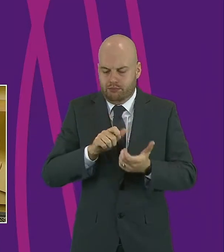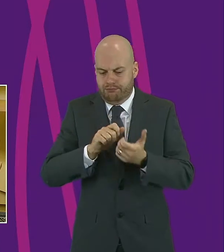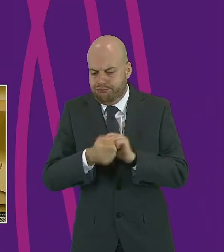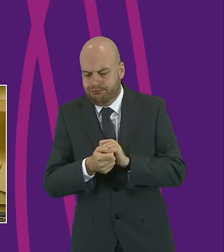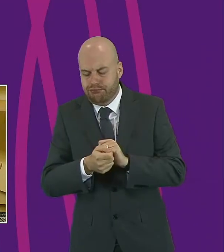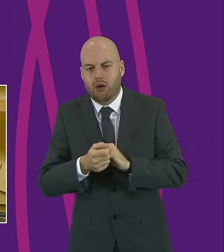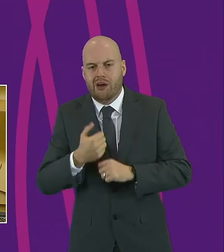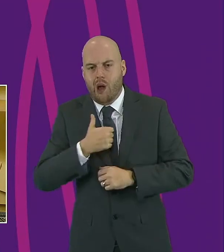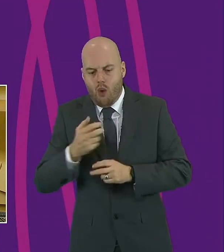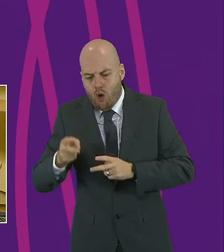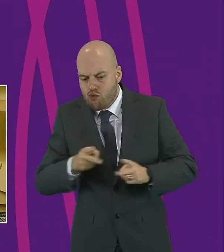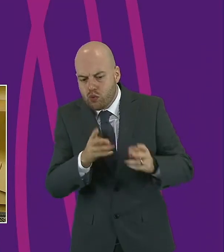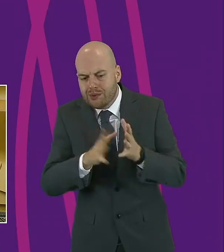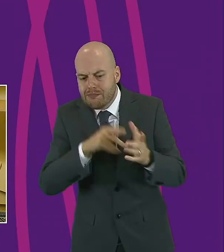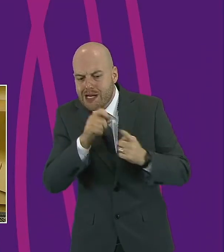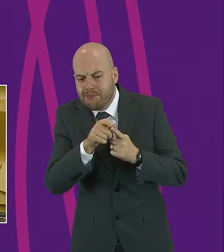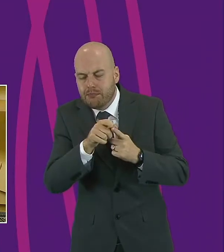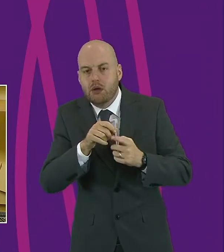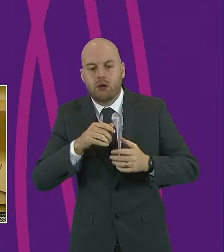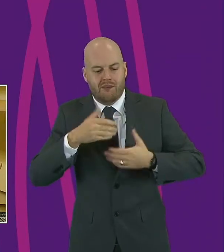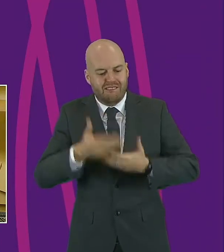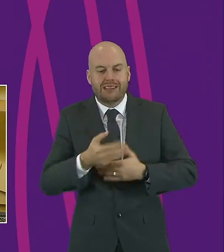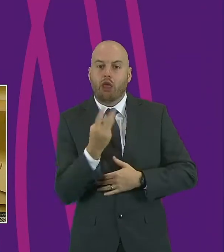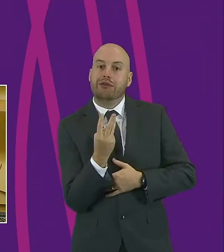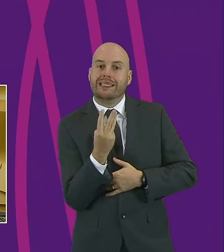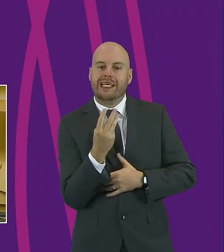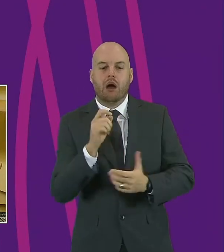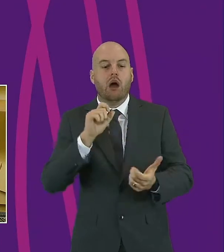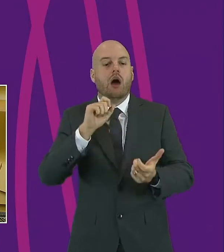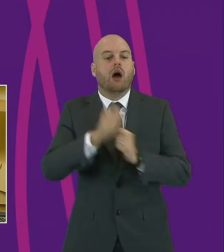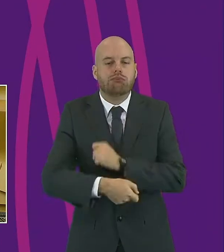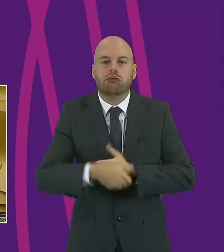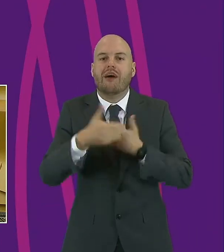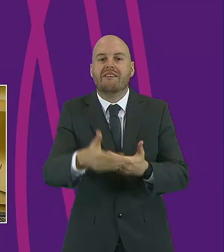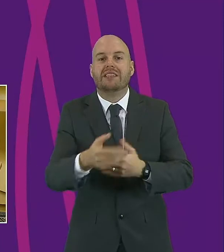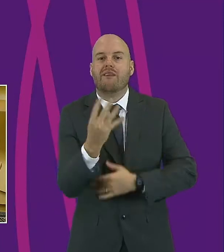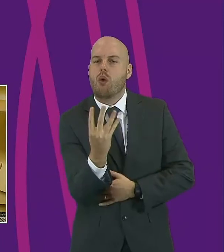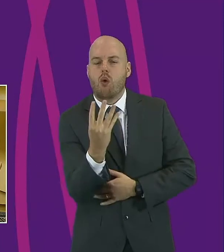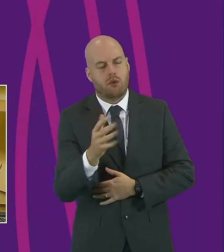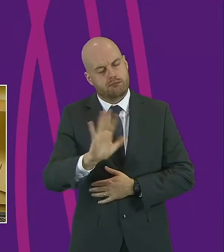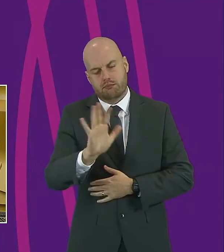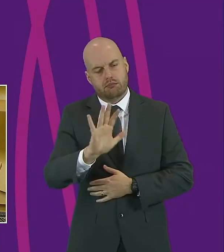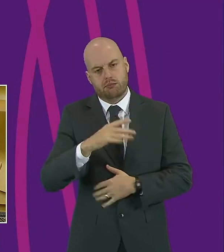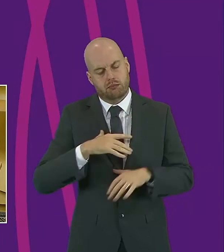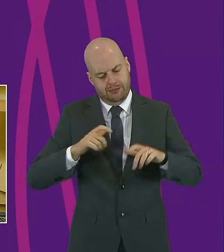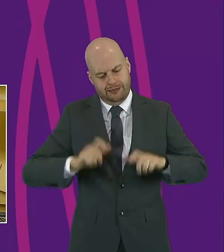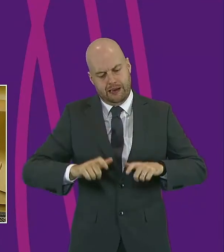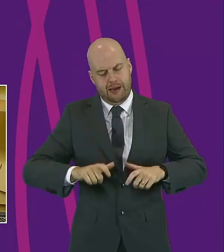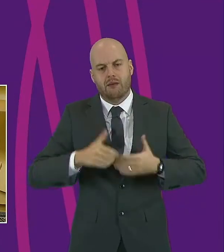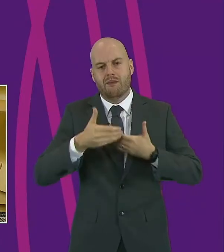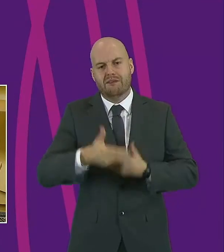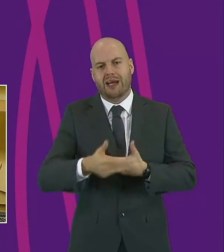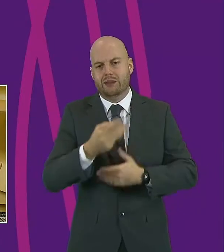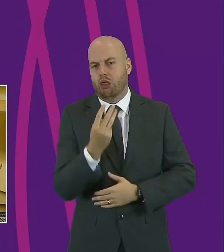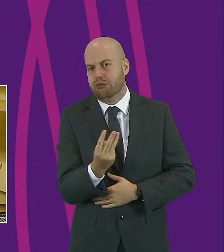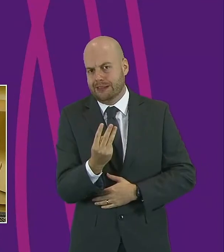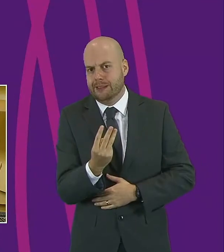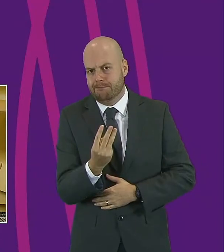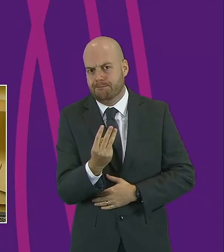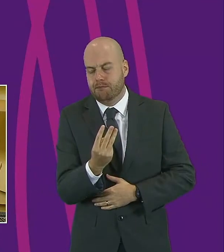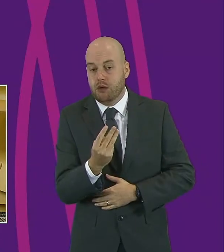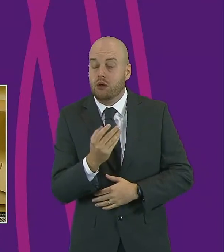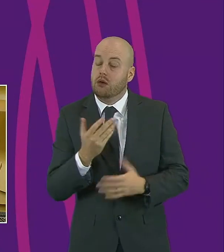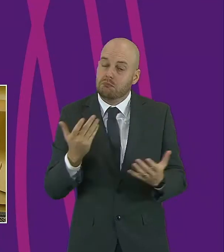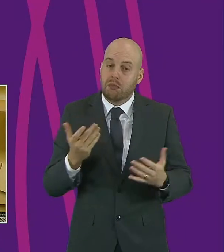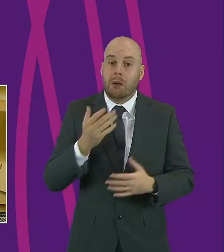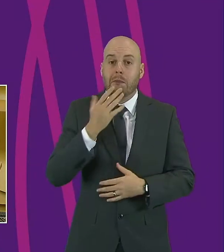of lockdown to phase 4. We will remain for now in phase 3, and I must give notice today that this may well be the case beyond the next review